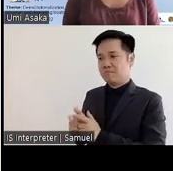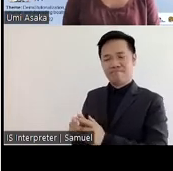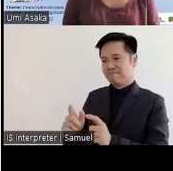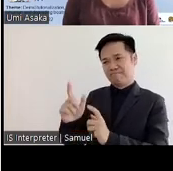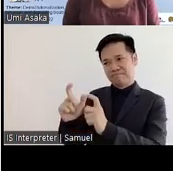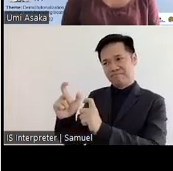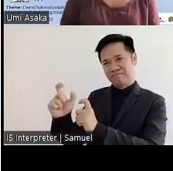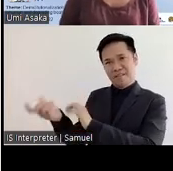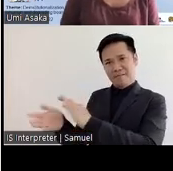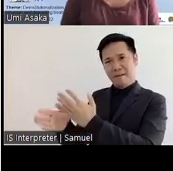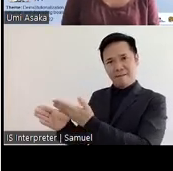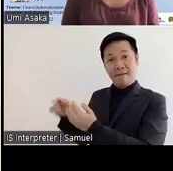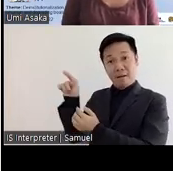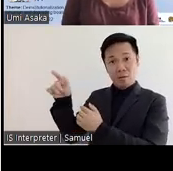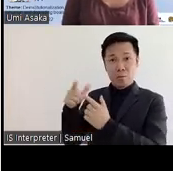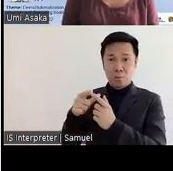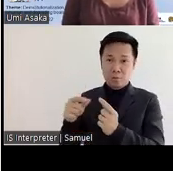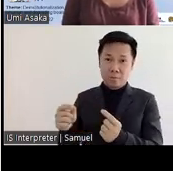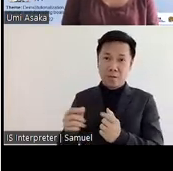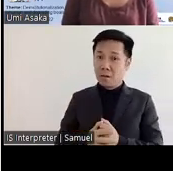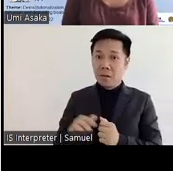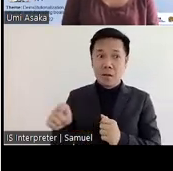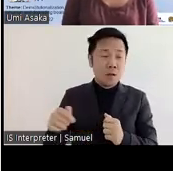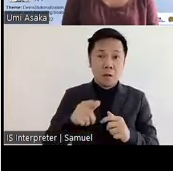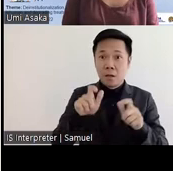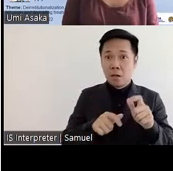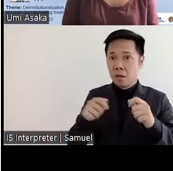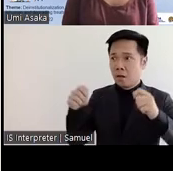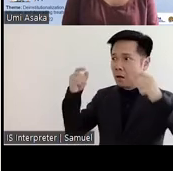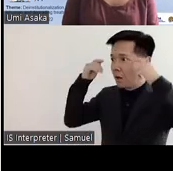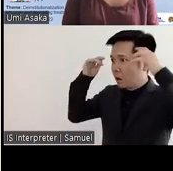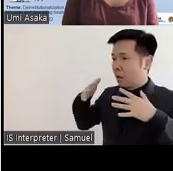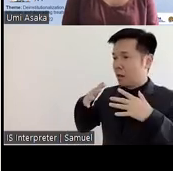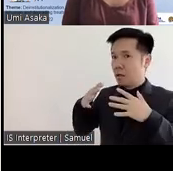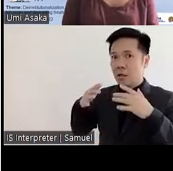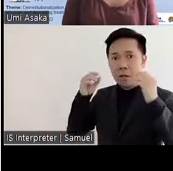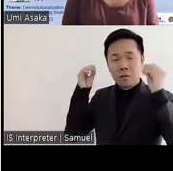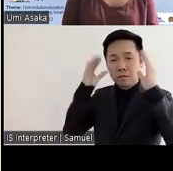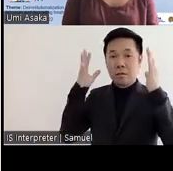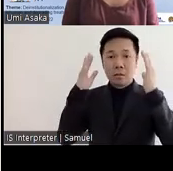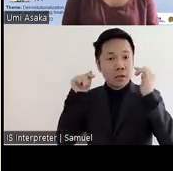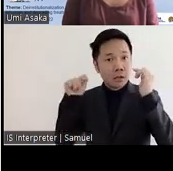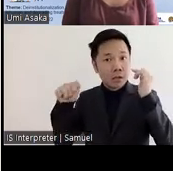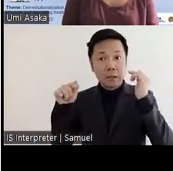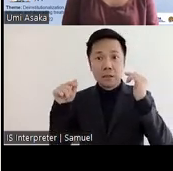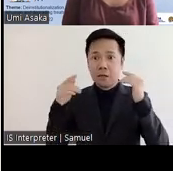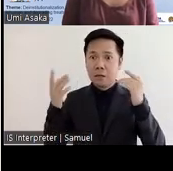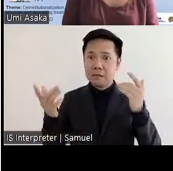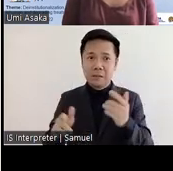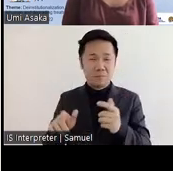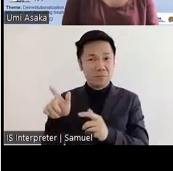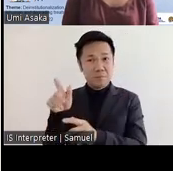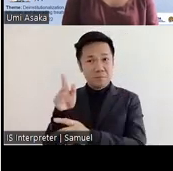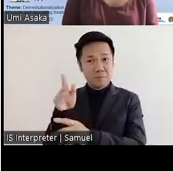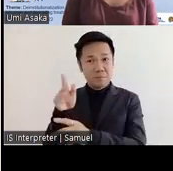Sagamihara, Japan. This was a huge shock to all of us in Japan, but also a reminder of the structural issues of